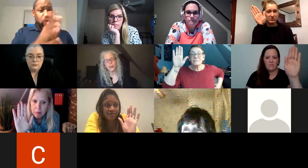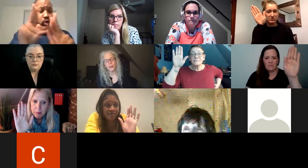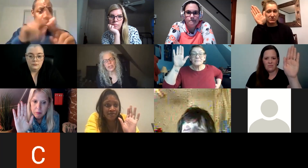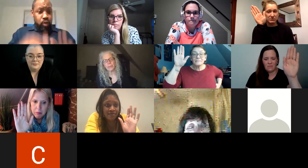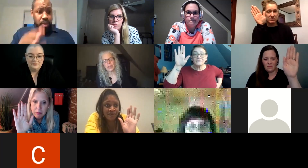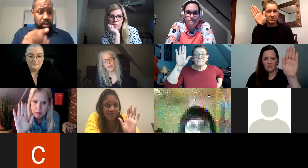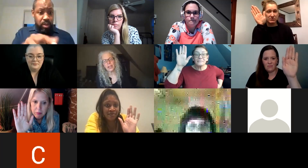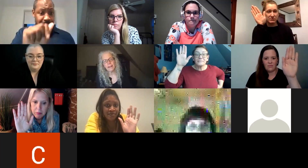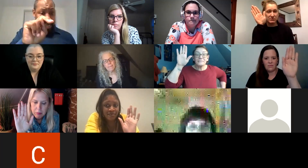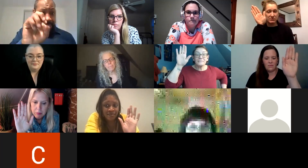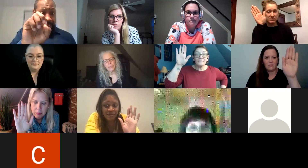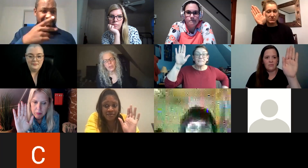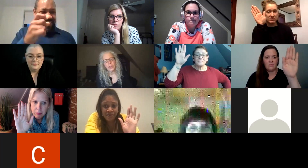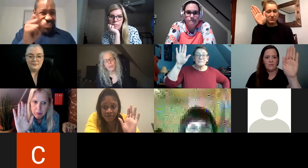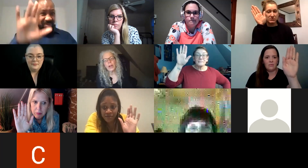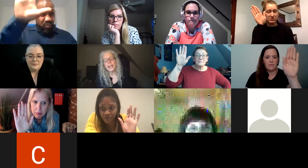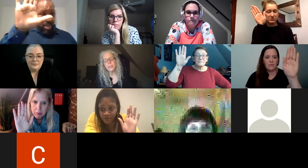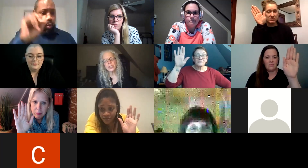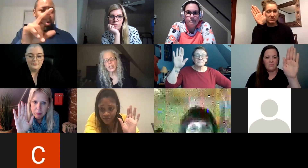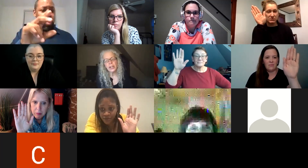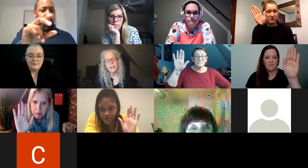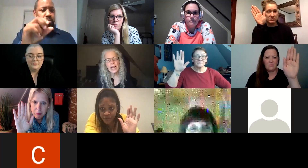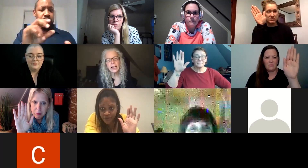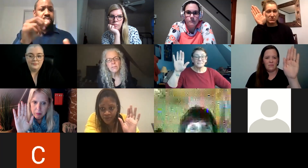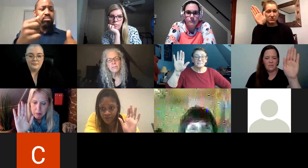screen. I'm sorry. For Rain to be chair, Anne?